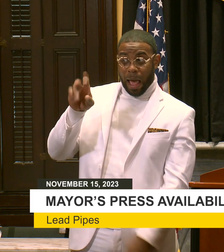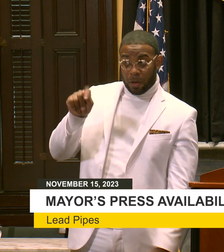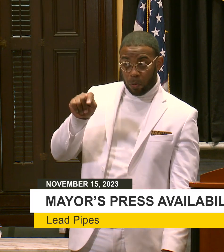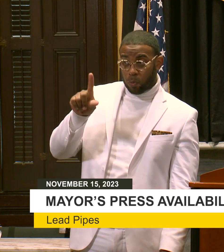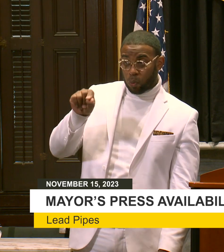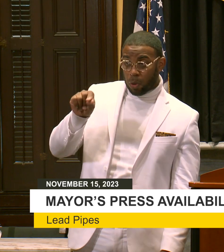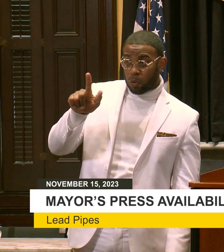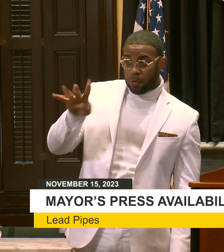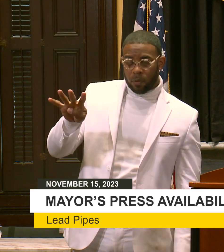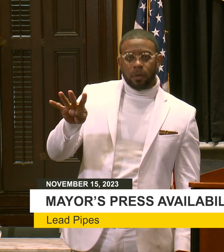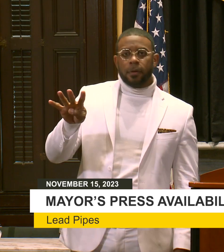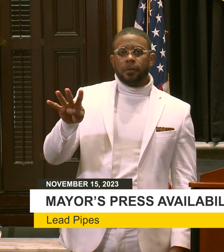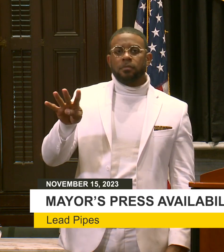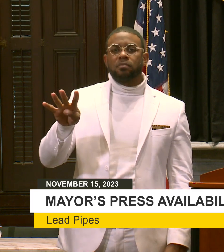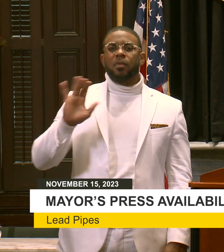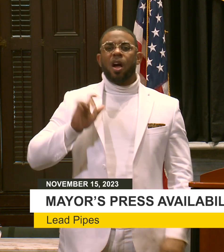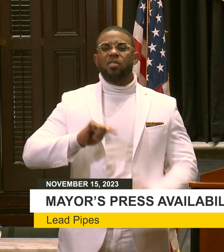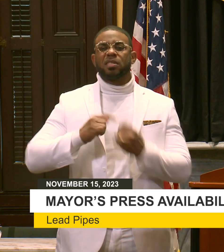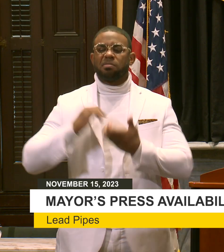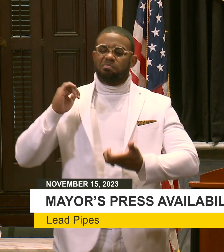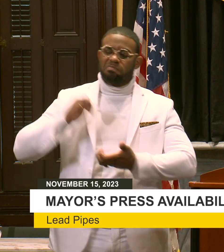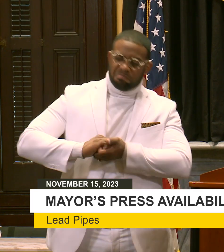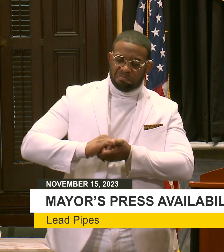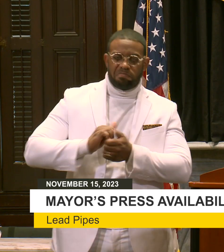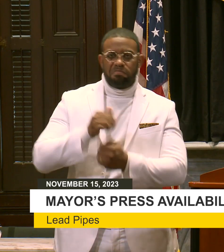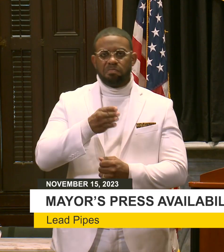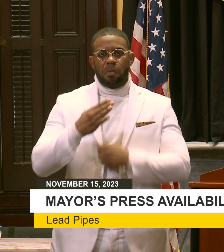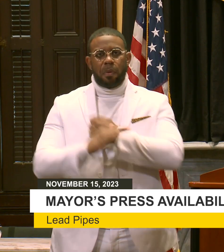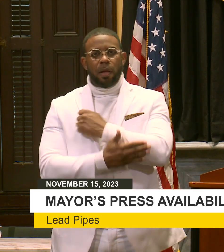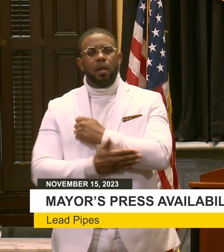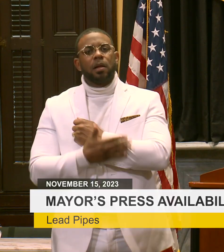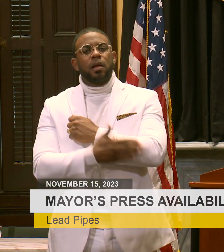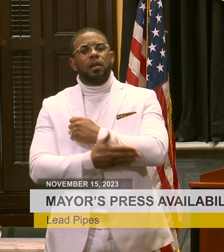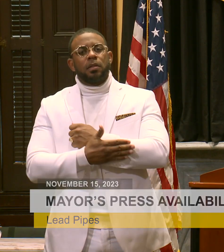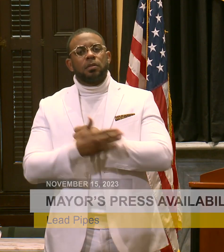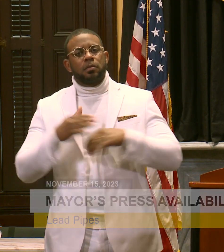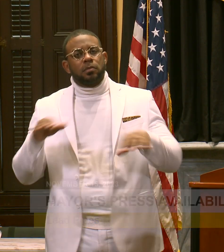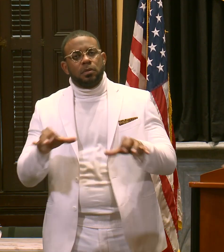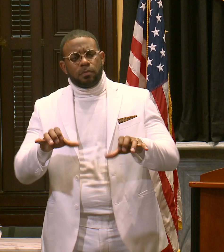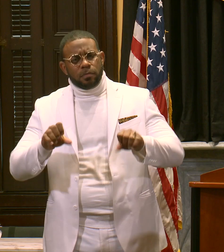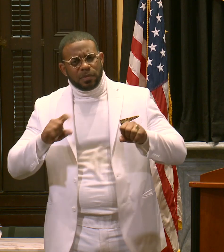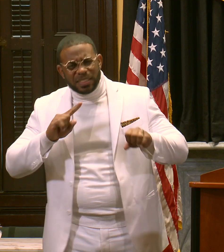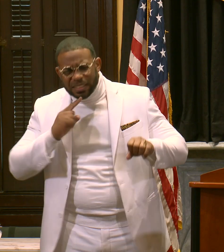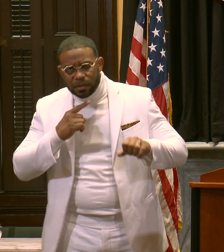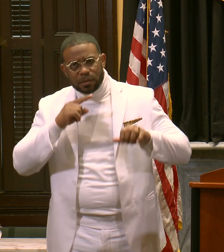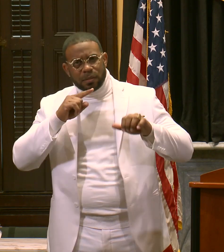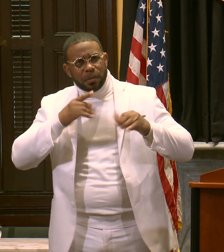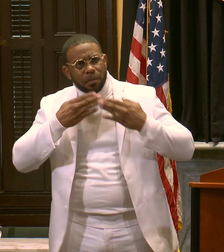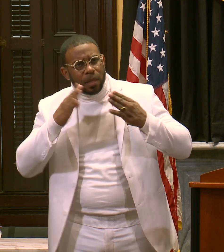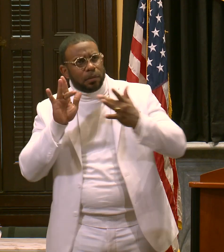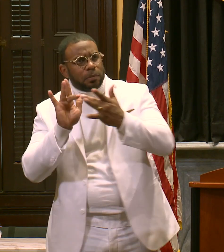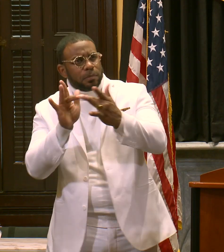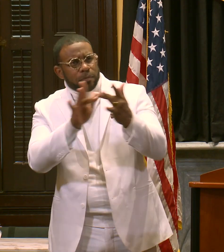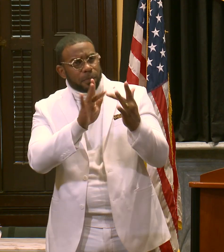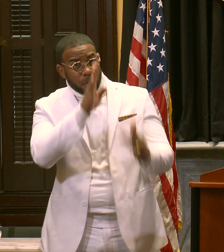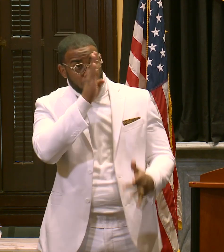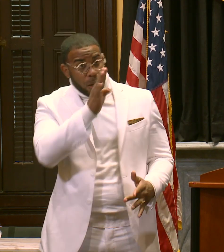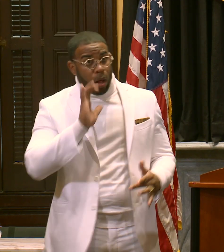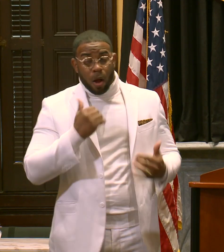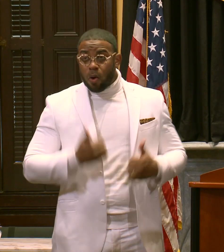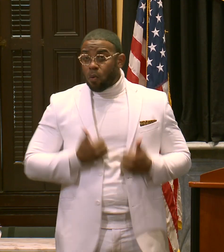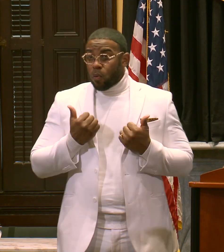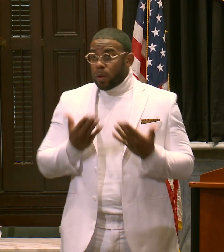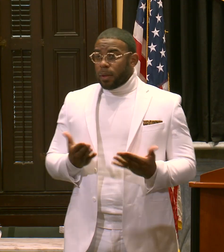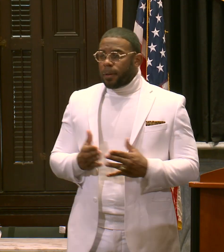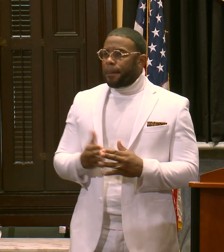of 2024, our team, in partnership with Baltimore County, is going to be conducting significant public outreach directly to our